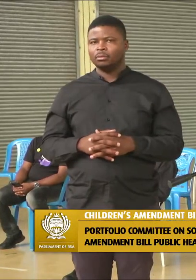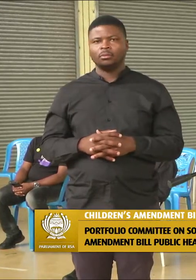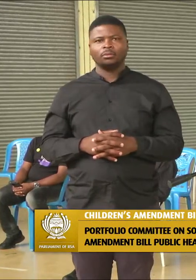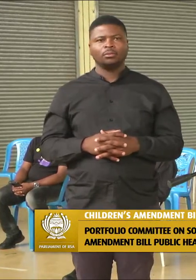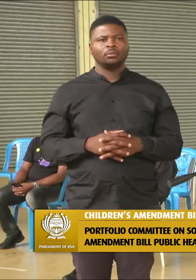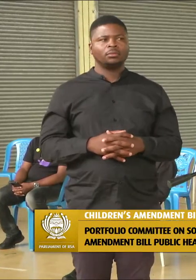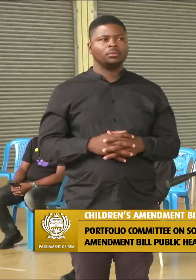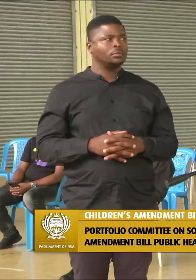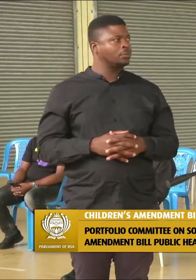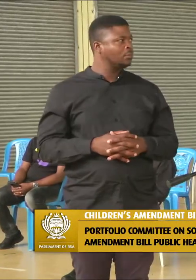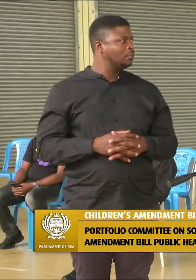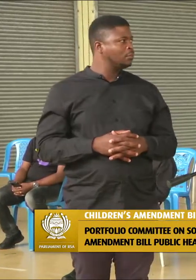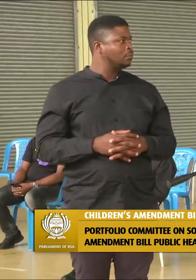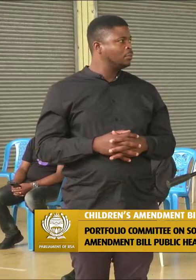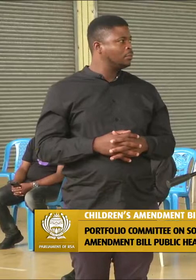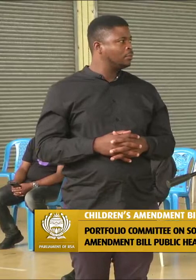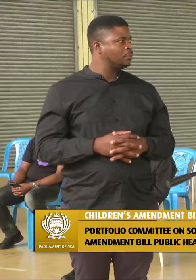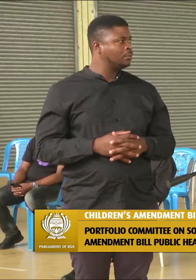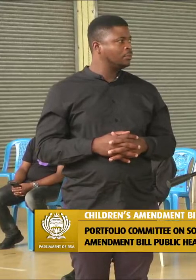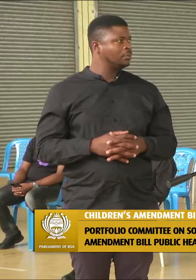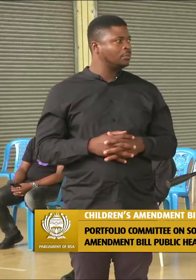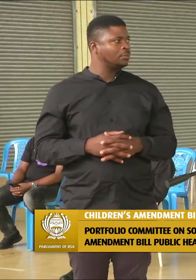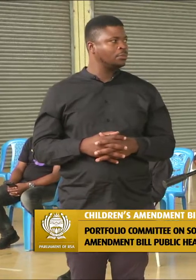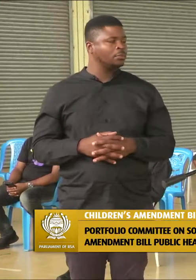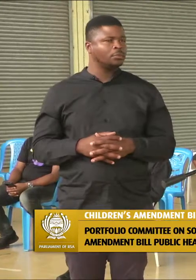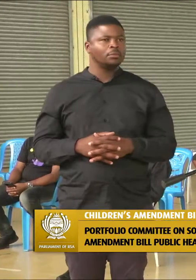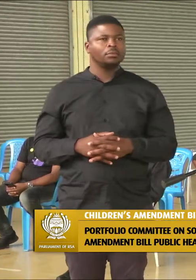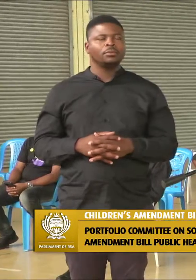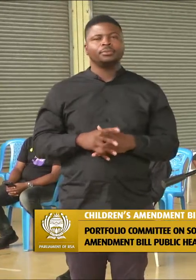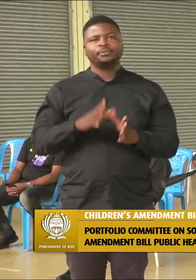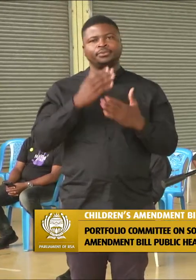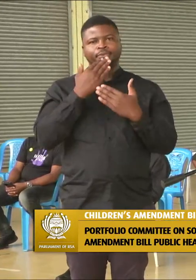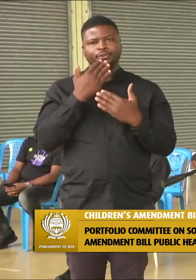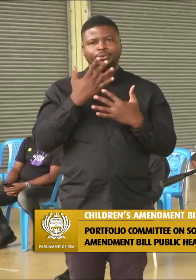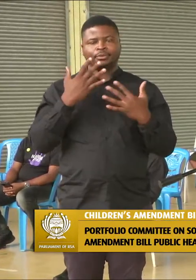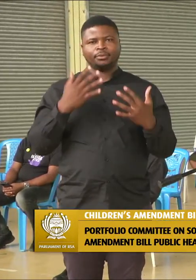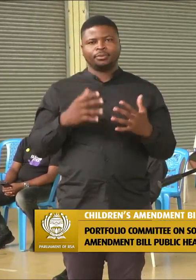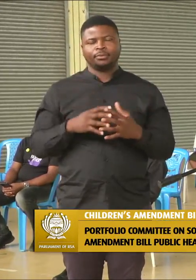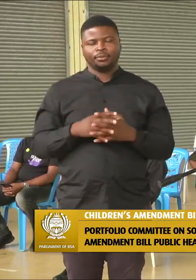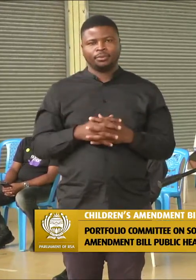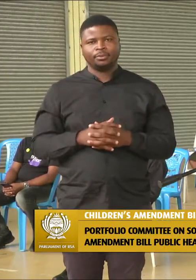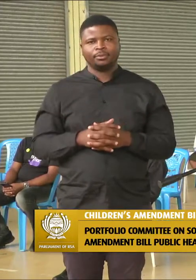Thank you very much. Oh, Isa. Siyabonga kakhulu, you can come.